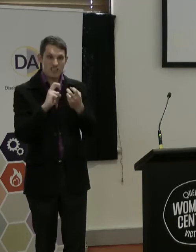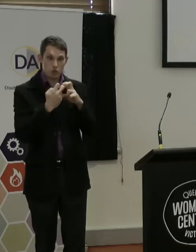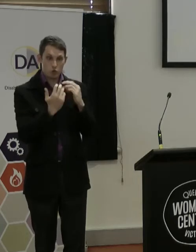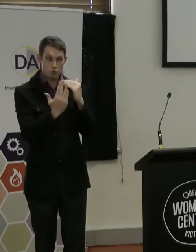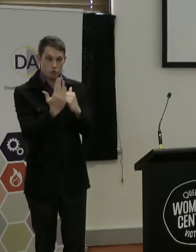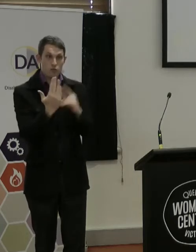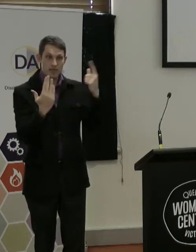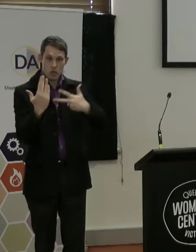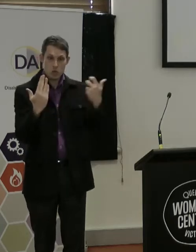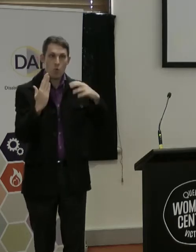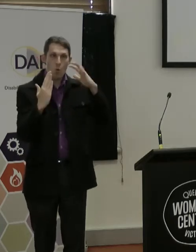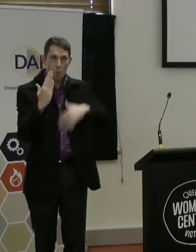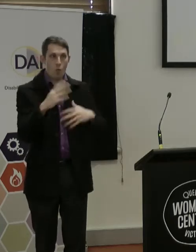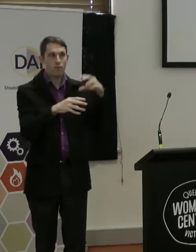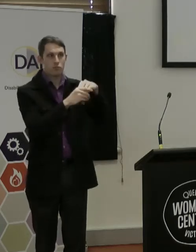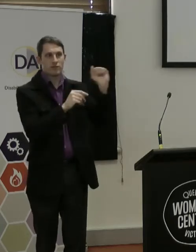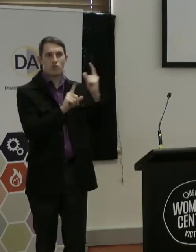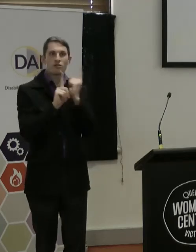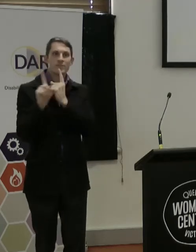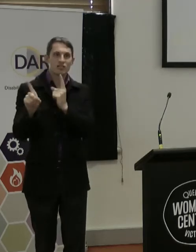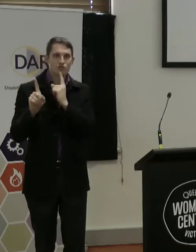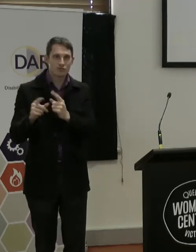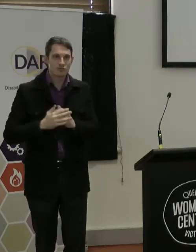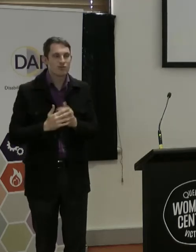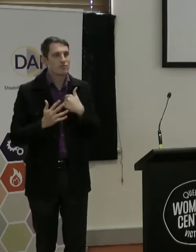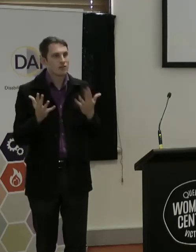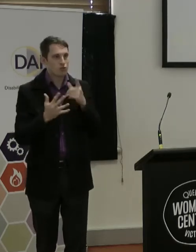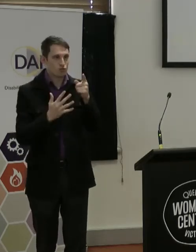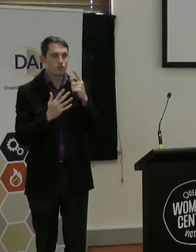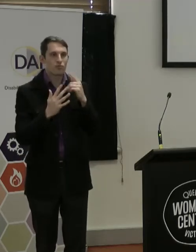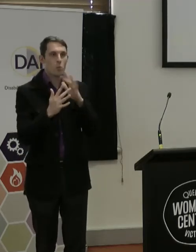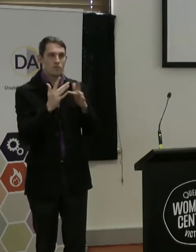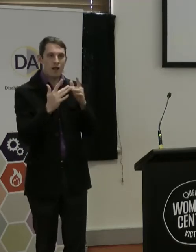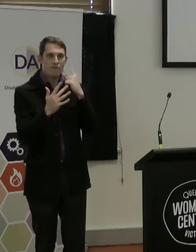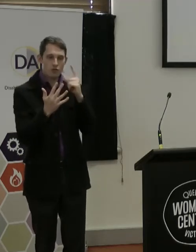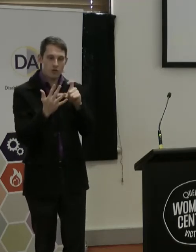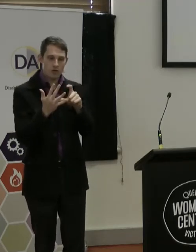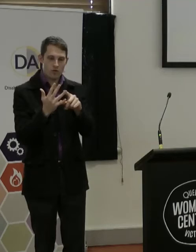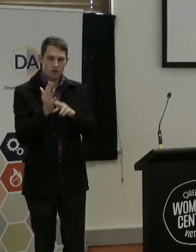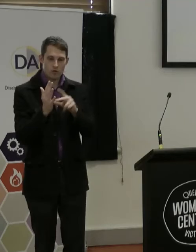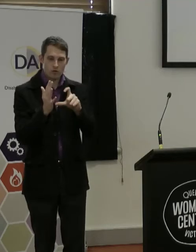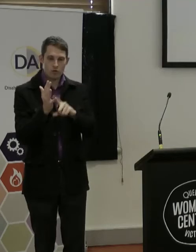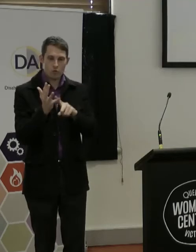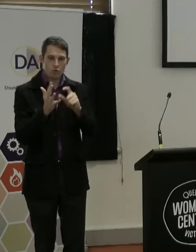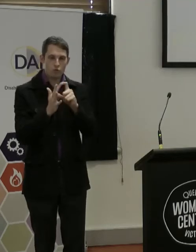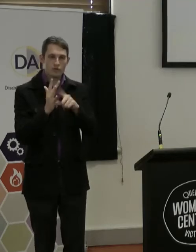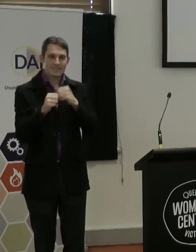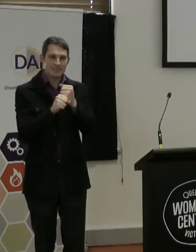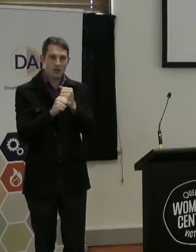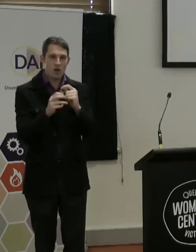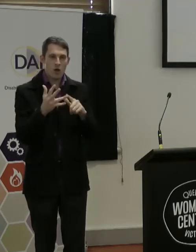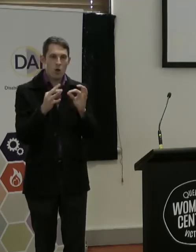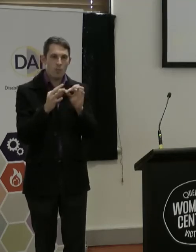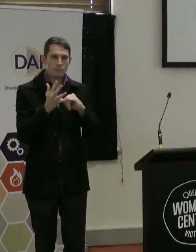I encourage you, if you haven't already, to track down a copy of the concluding observations and have a read, because I think what we need to talk about